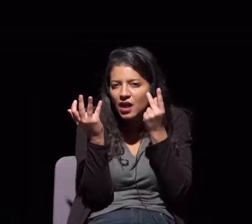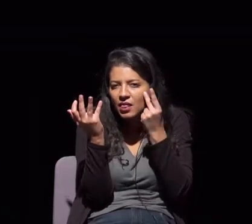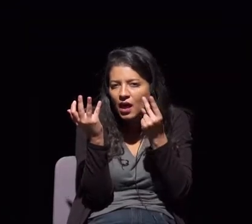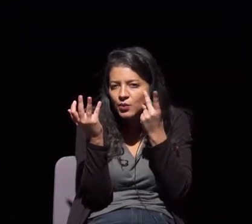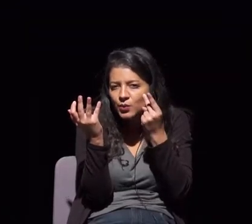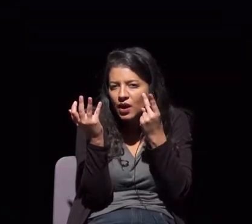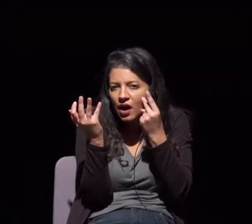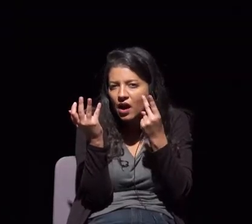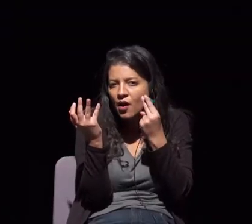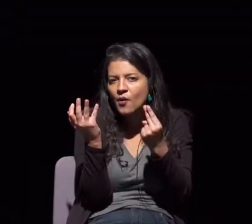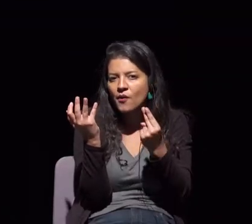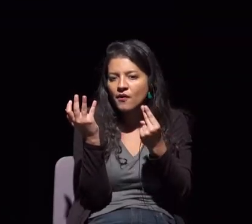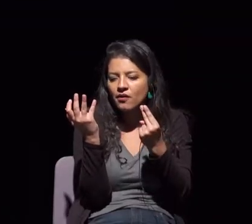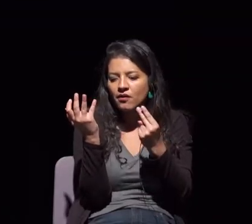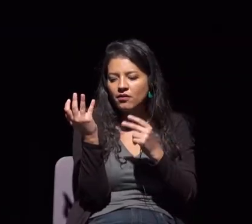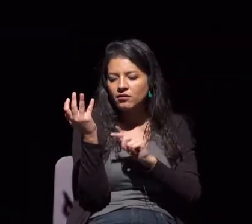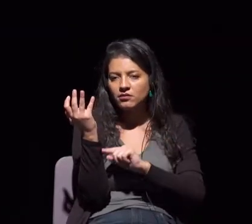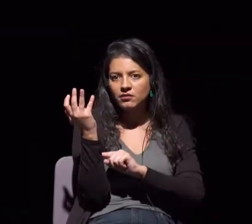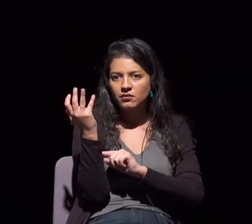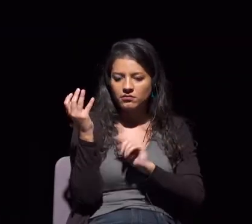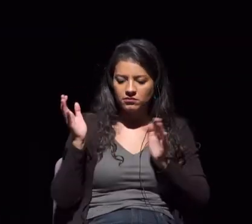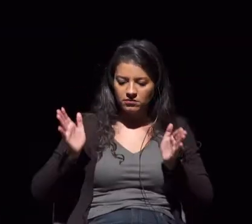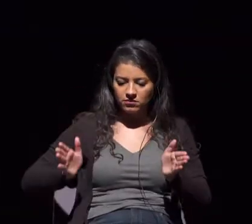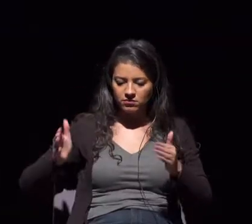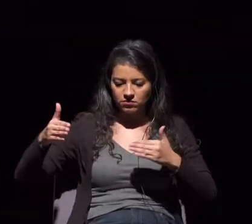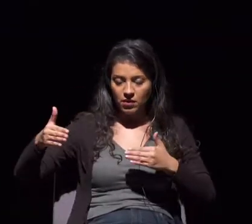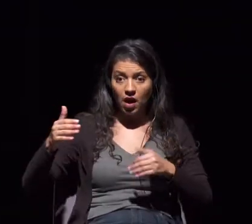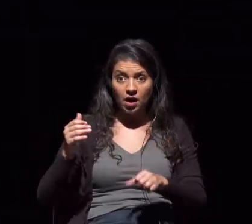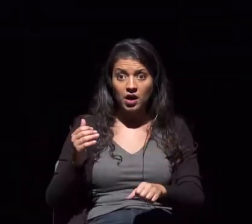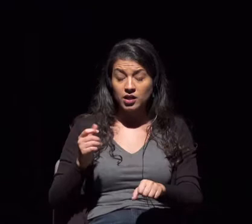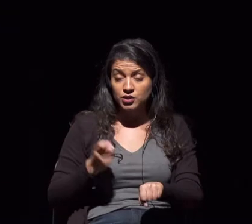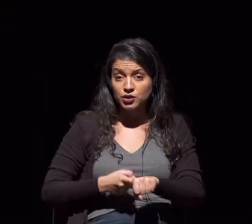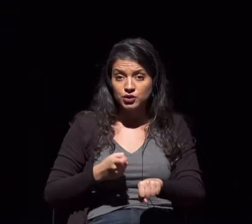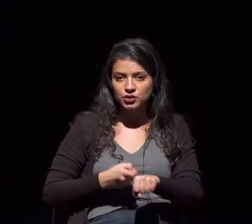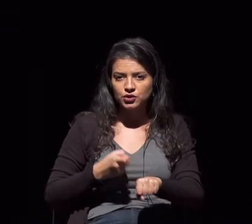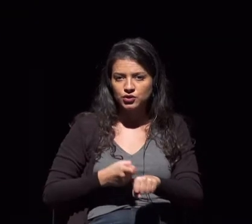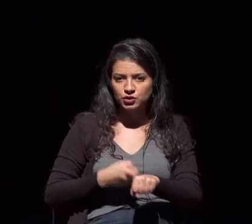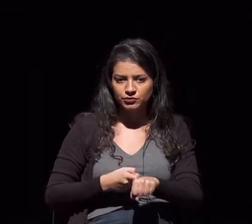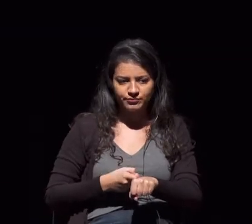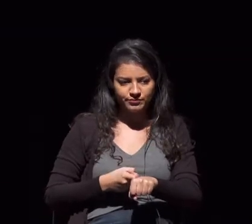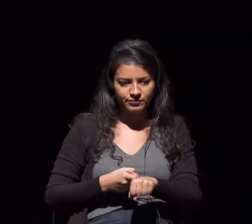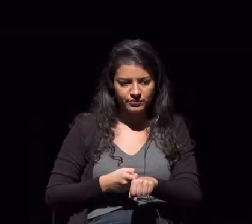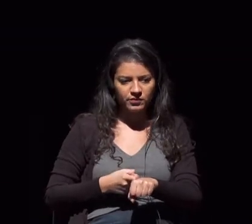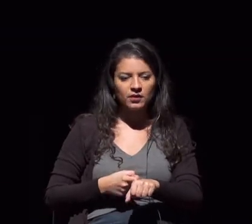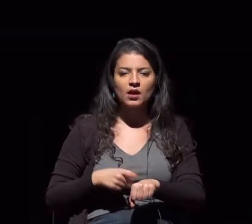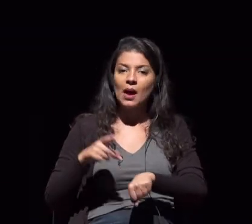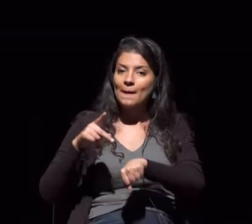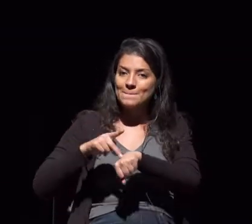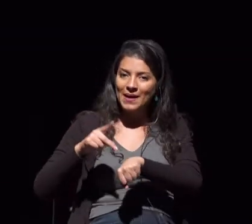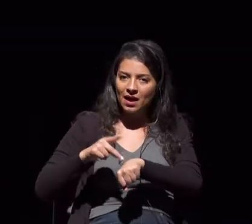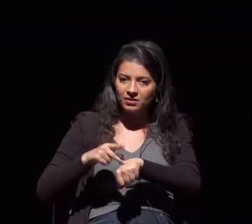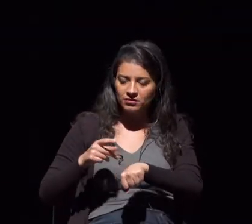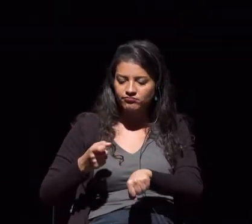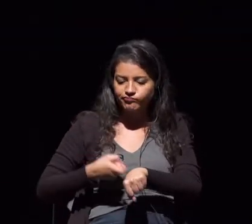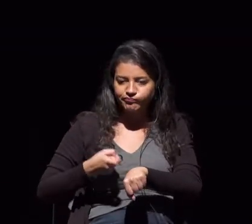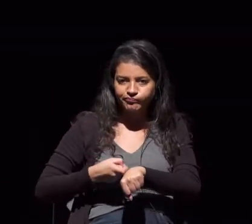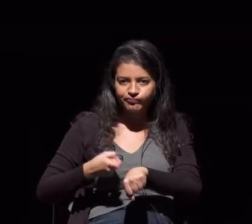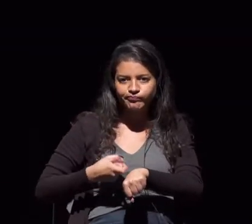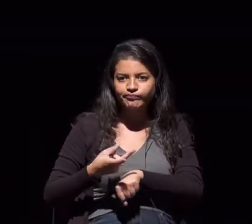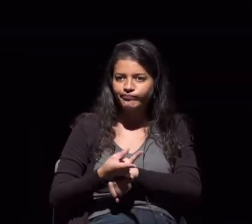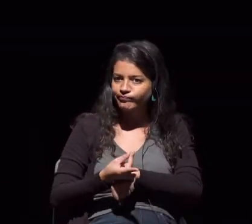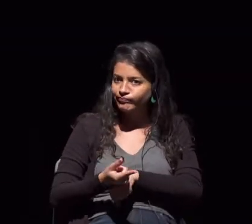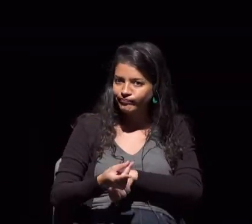know, to a great extent is supposed to last a long time. But it is, you